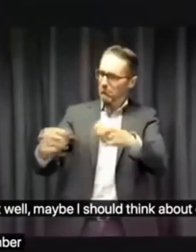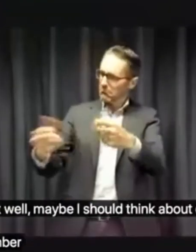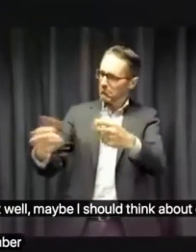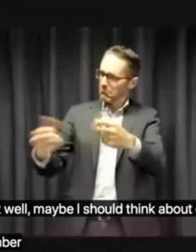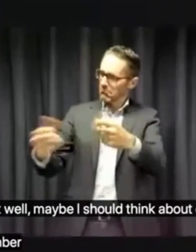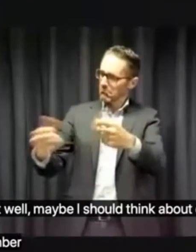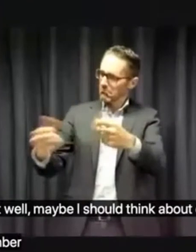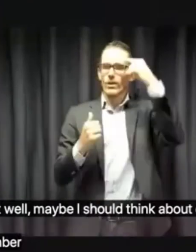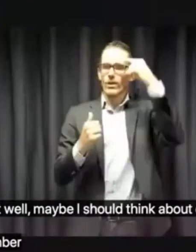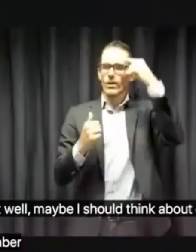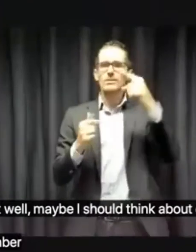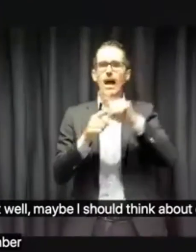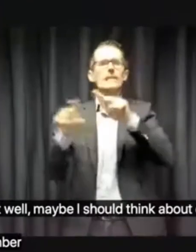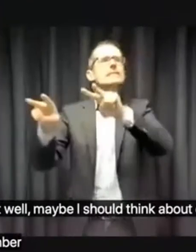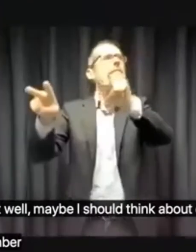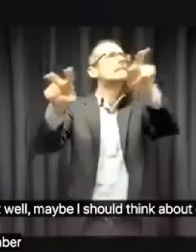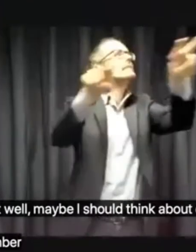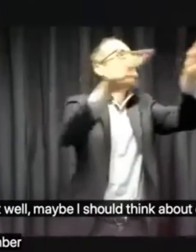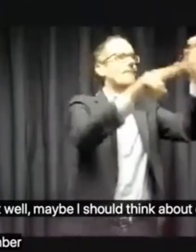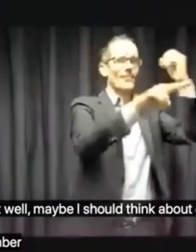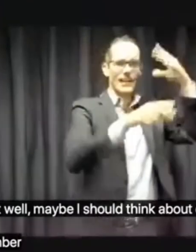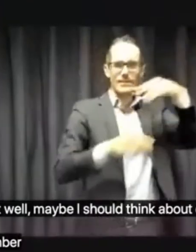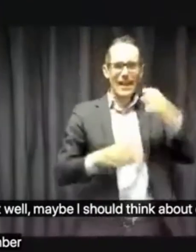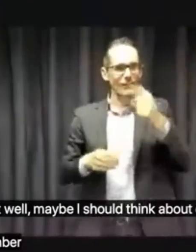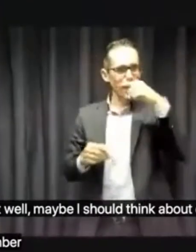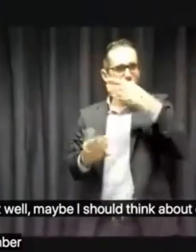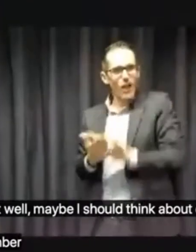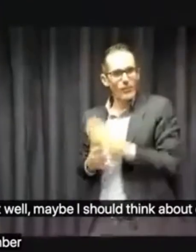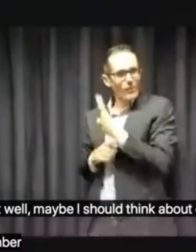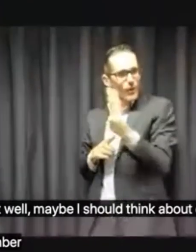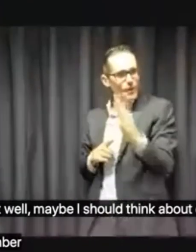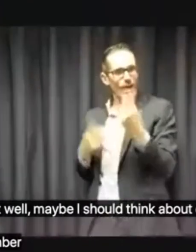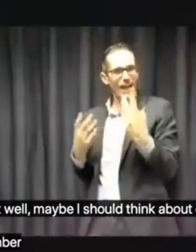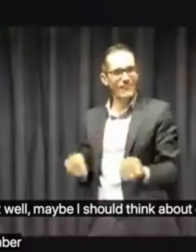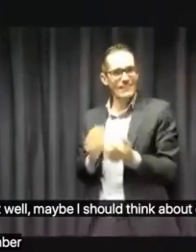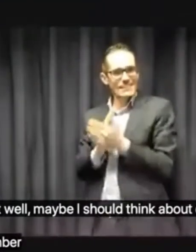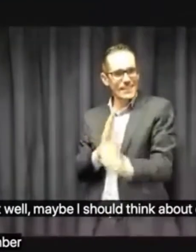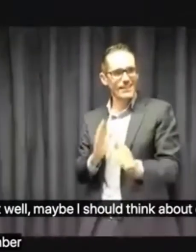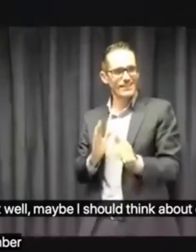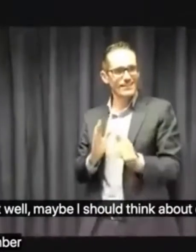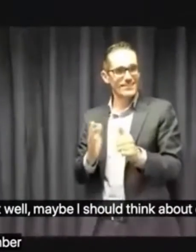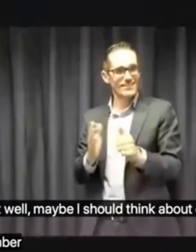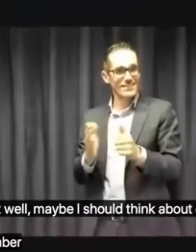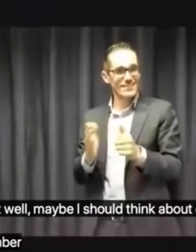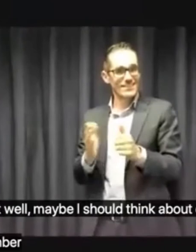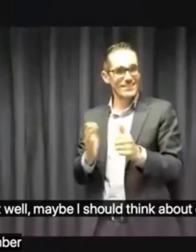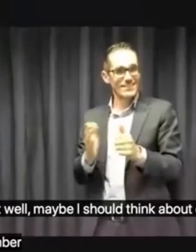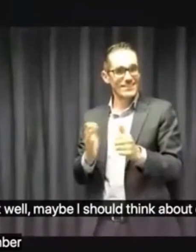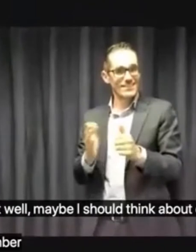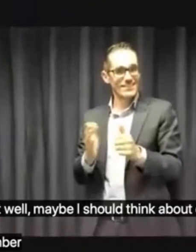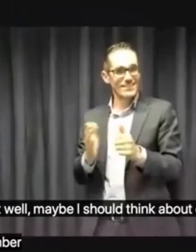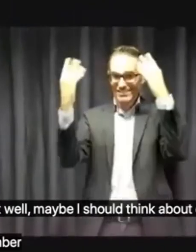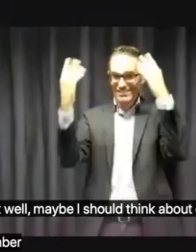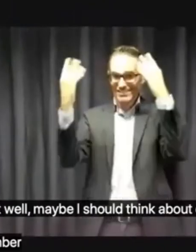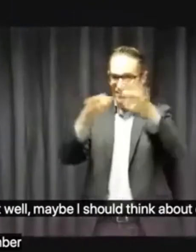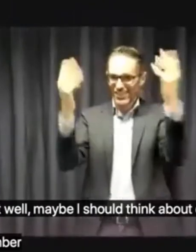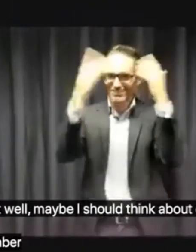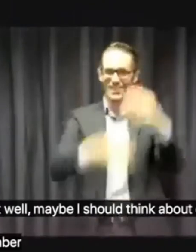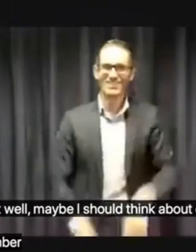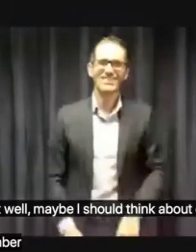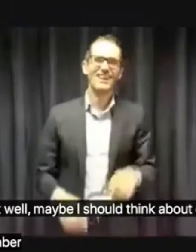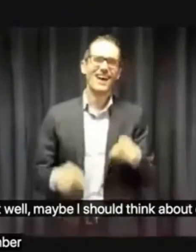old. And was like, yes, you should. We sort of thought of all these other people, but we thought about other people on the board. We've got these skills and skill